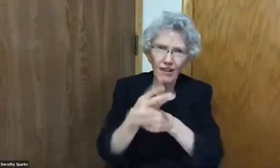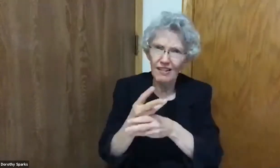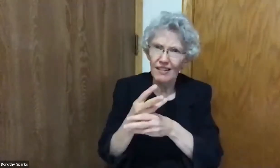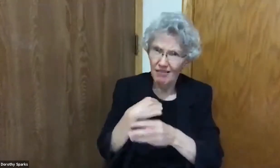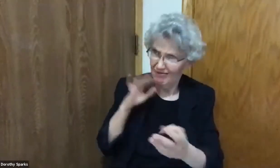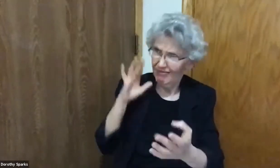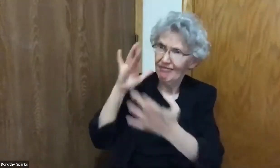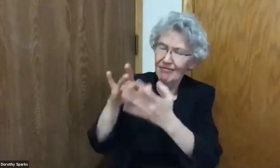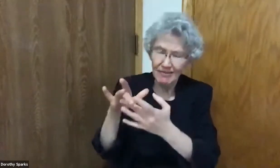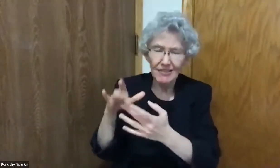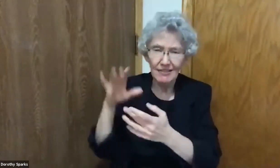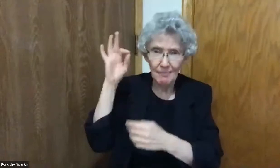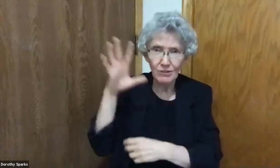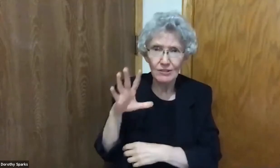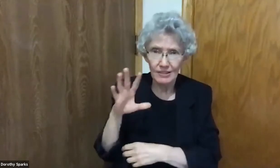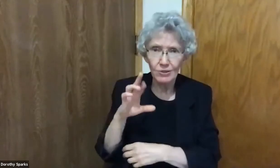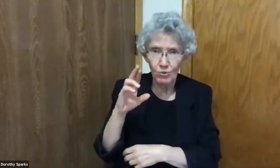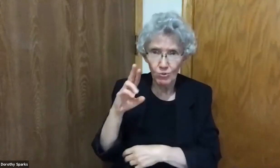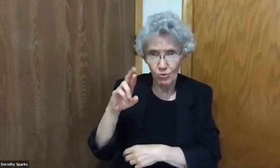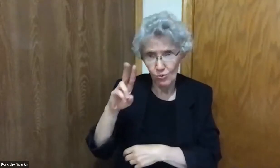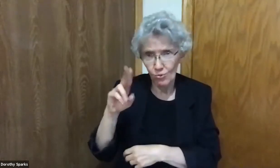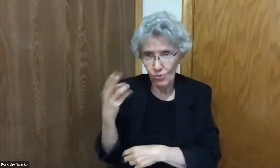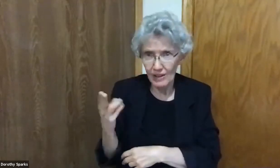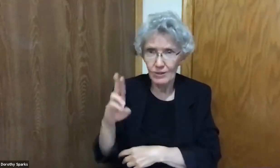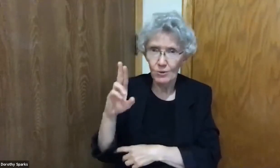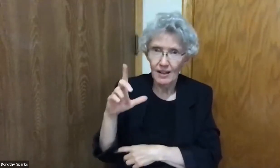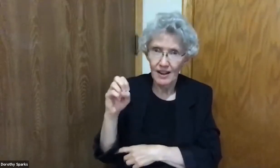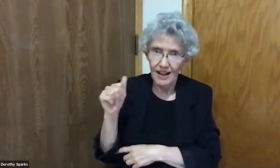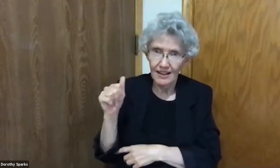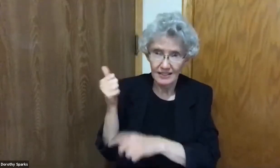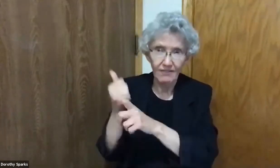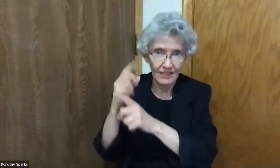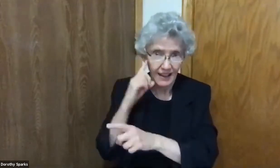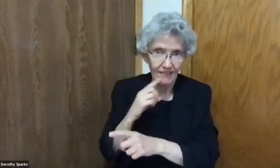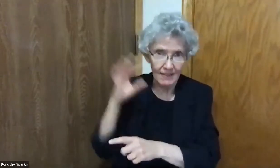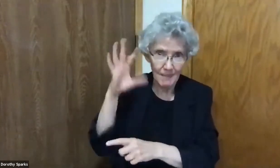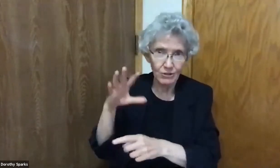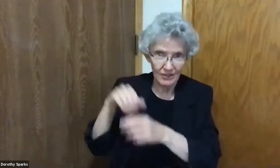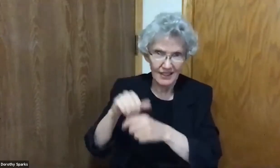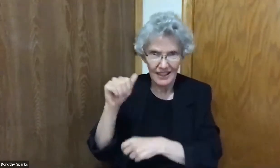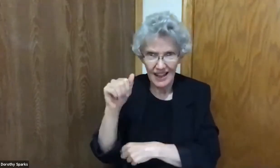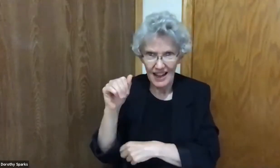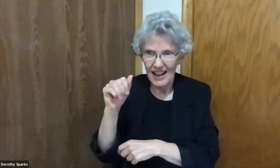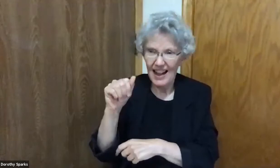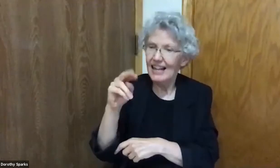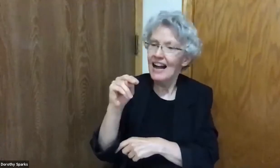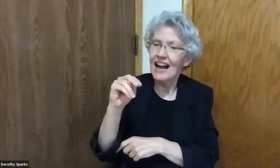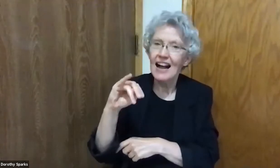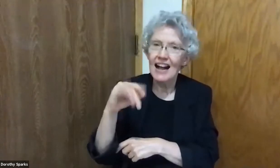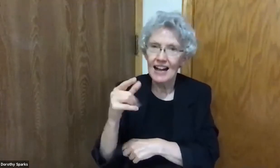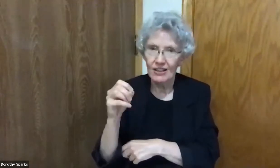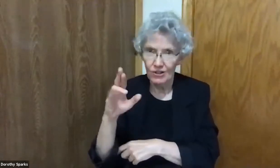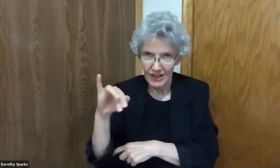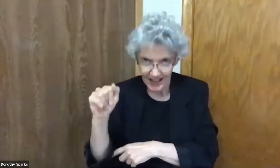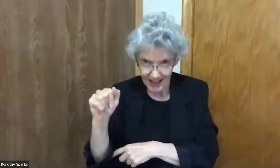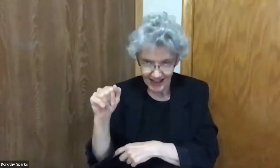And now through the internet, we can connect with people throughout the world. I'm able to connect with Pastor Ruth, who is